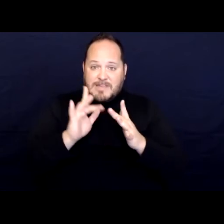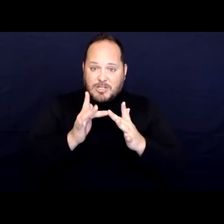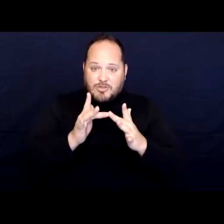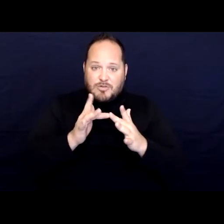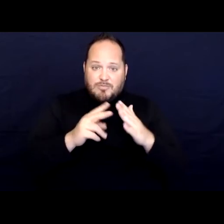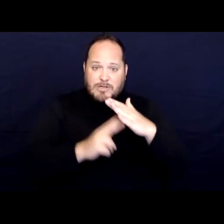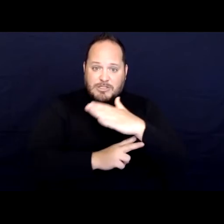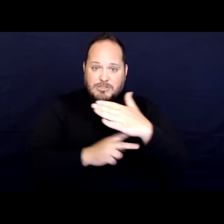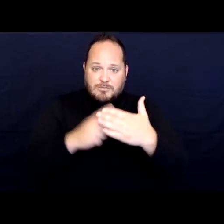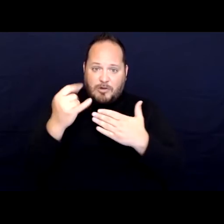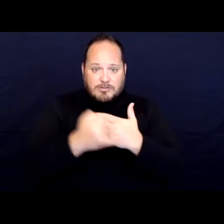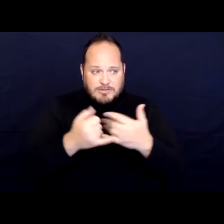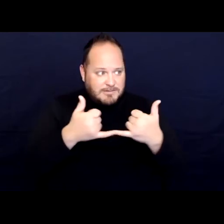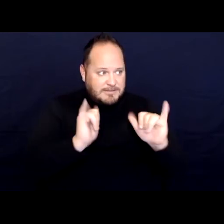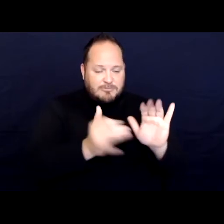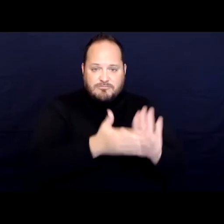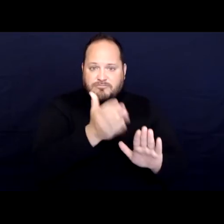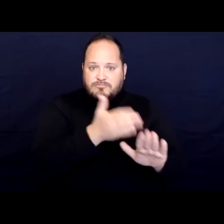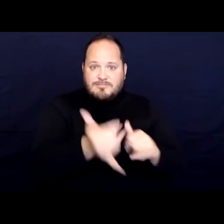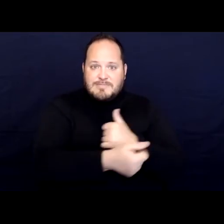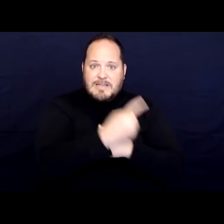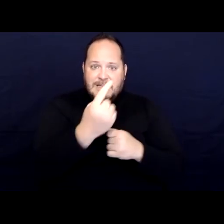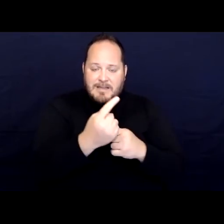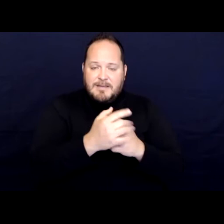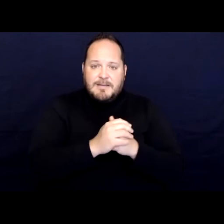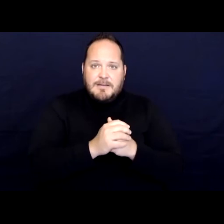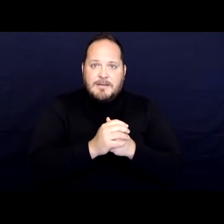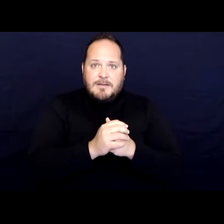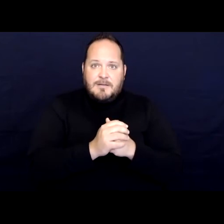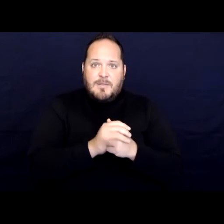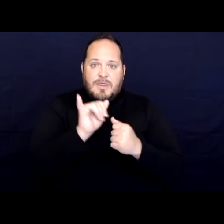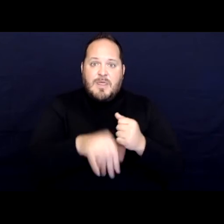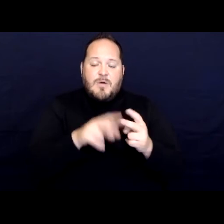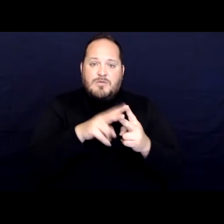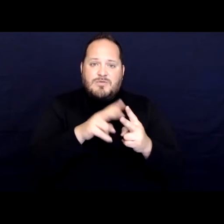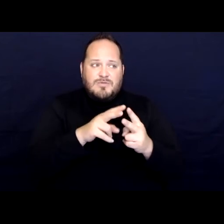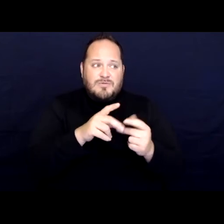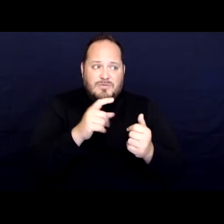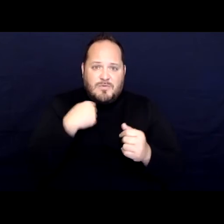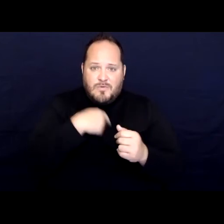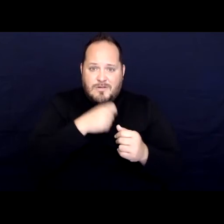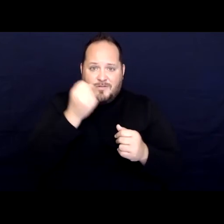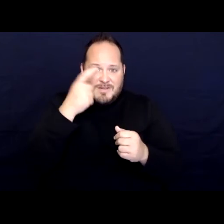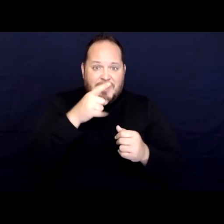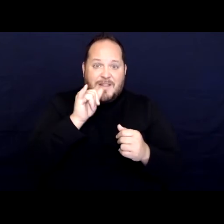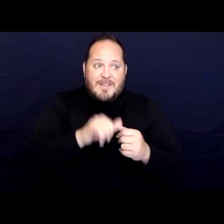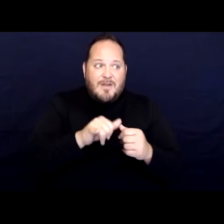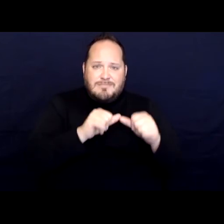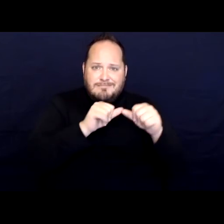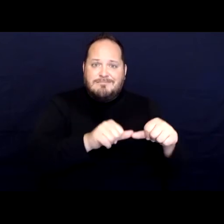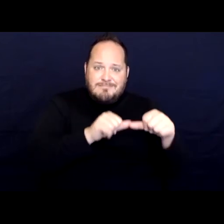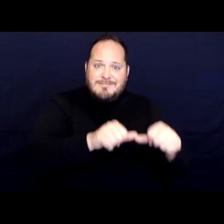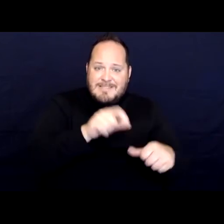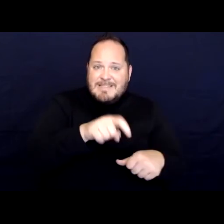Um, uh, you, understanding, that these are ongoing needs. Uh, the